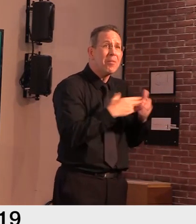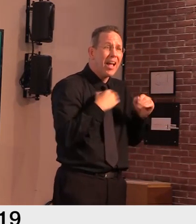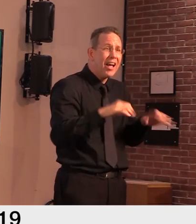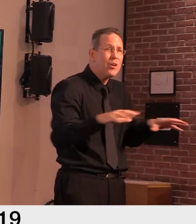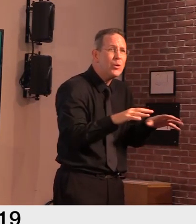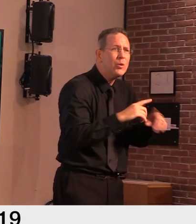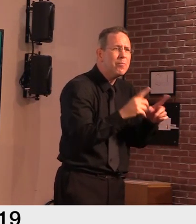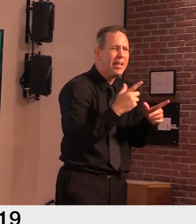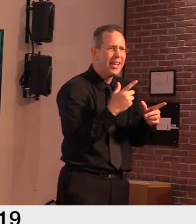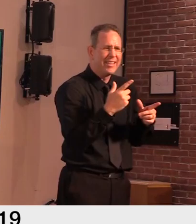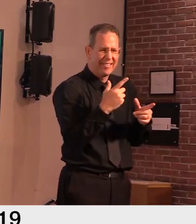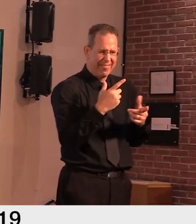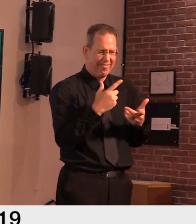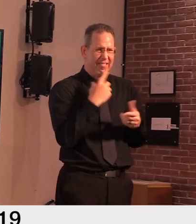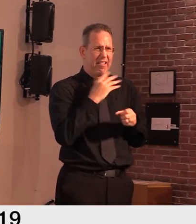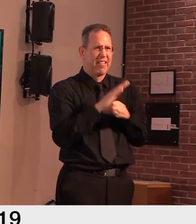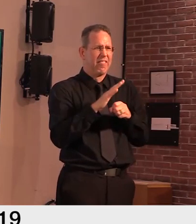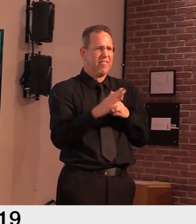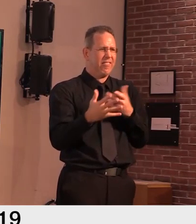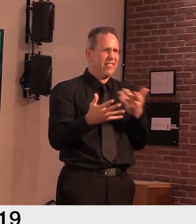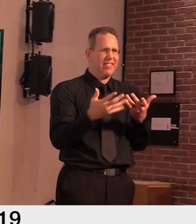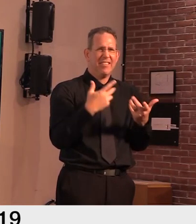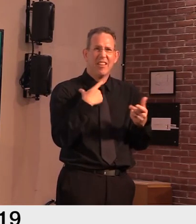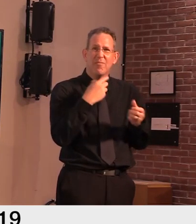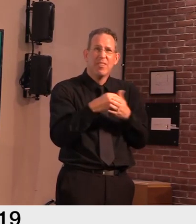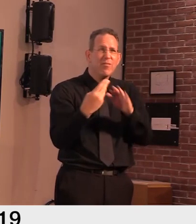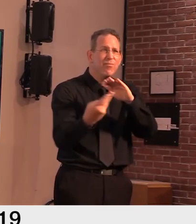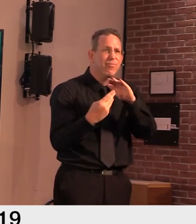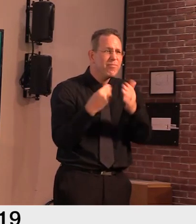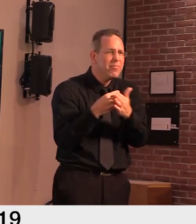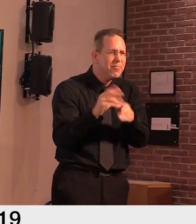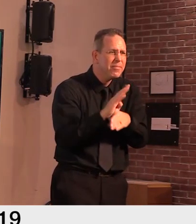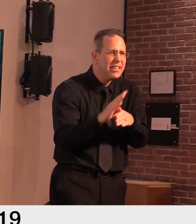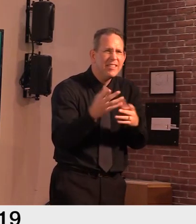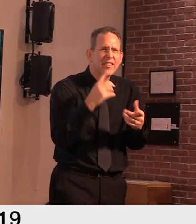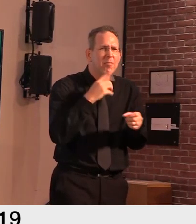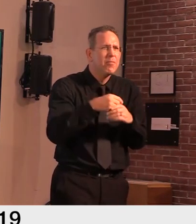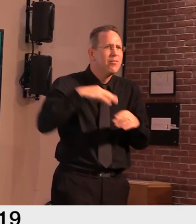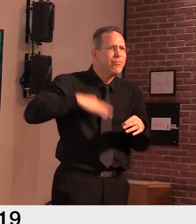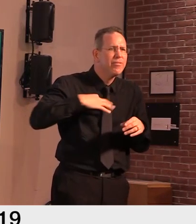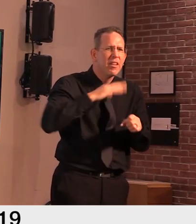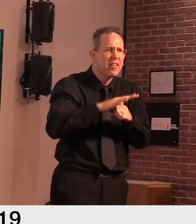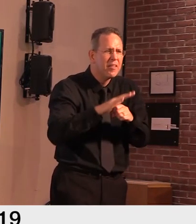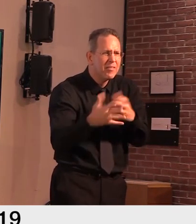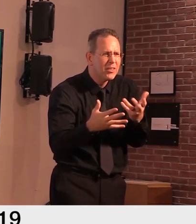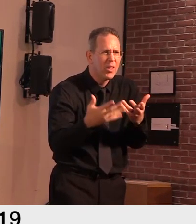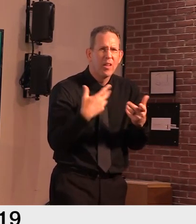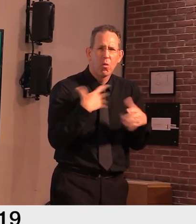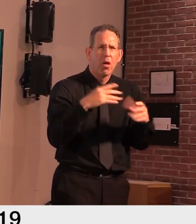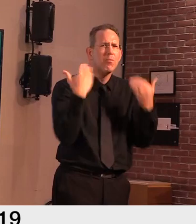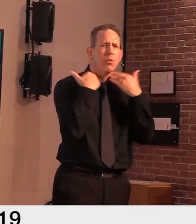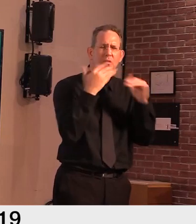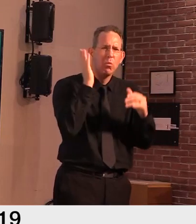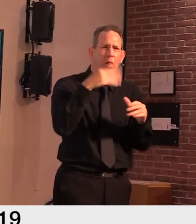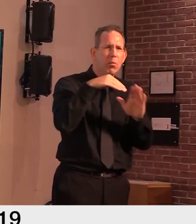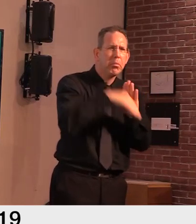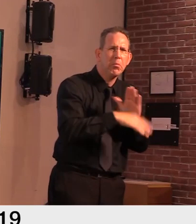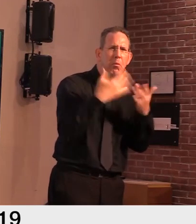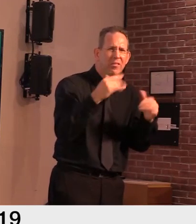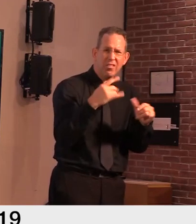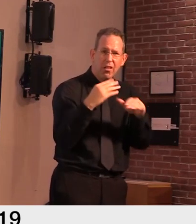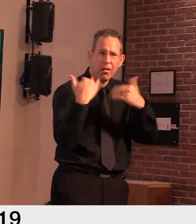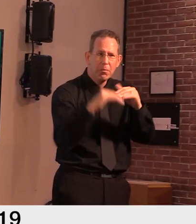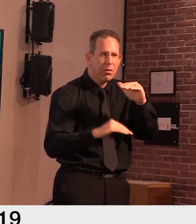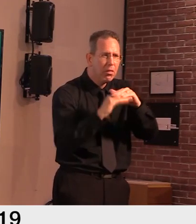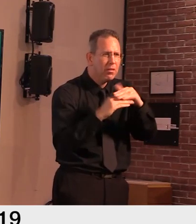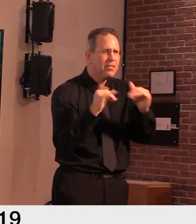Capacity limits and quarantine requirements are making it hard for them to reopen, and in many cases, restrictions do